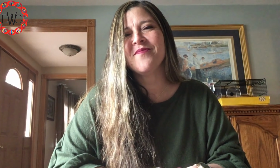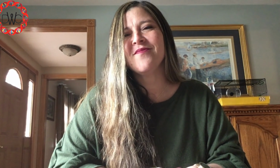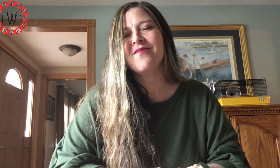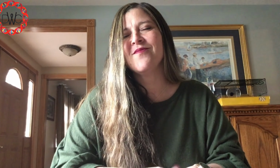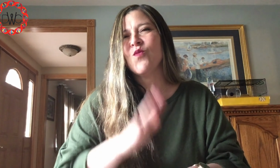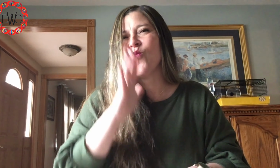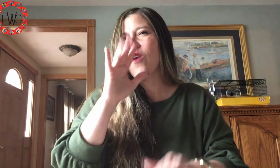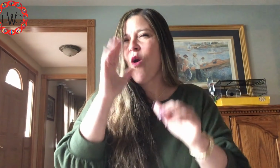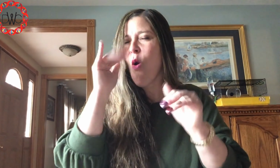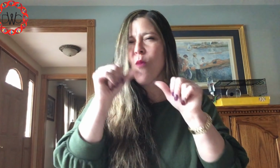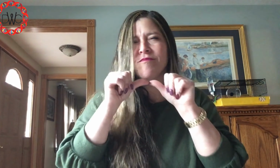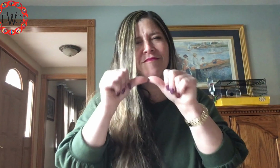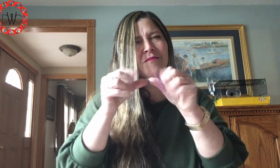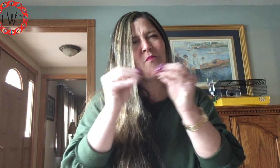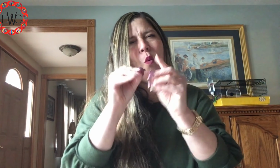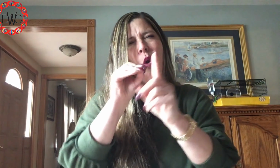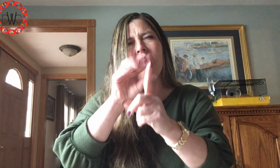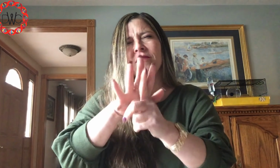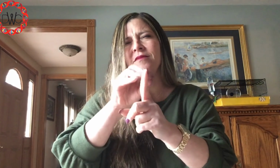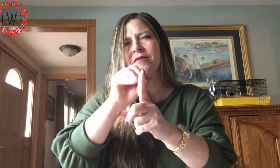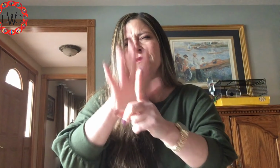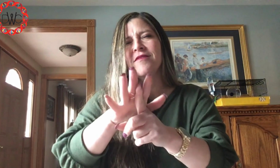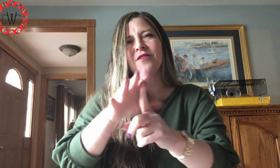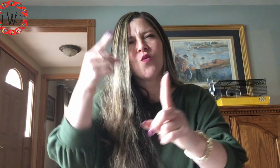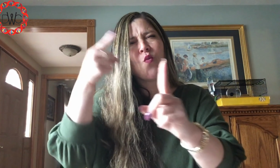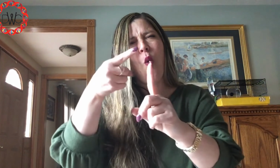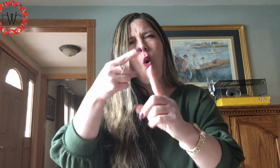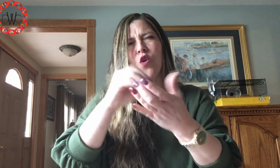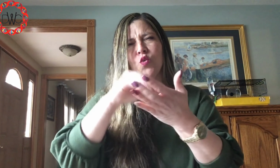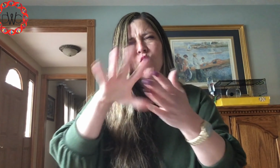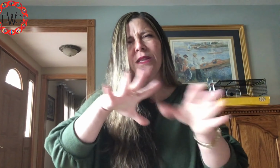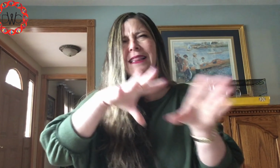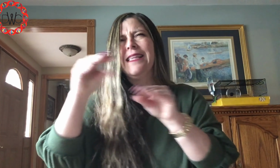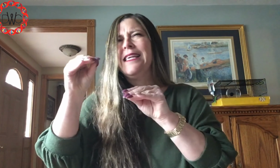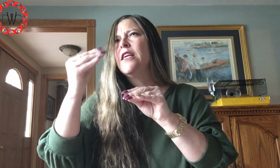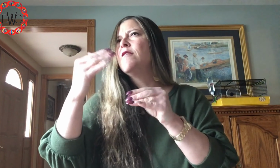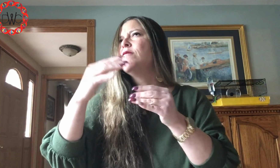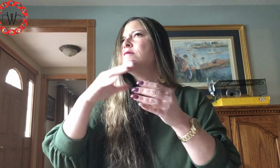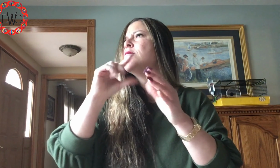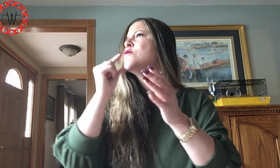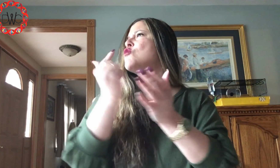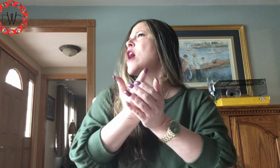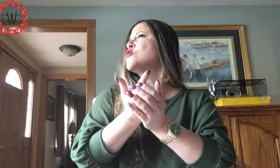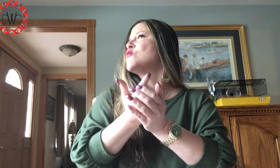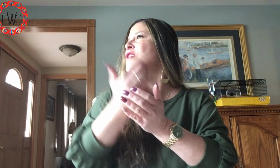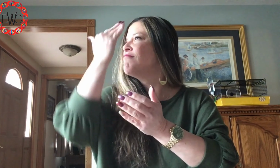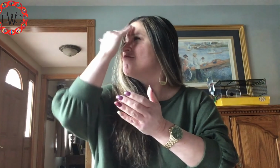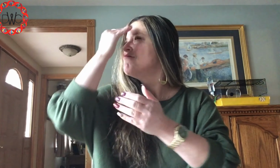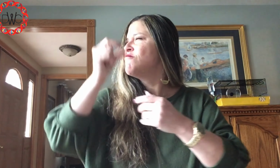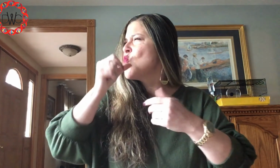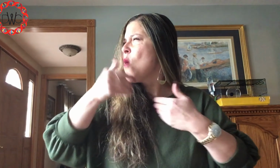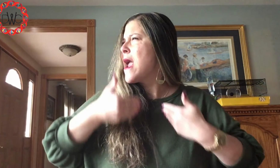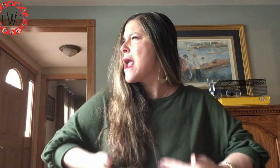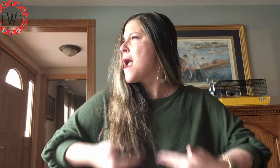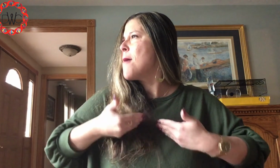We hope you'll grow with me. That is my name.